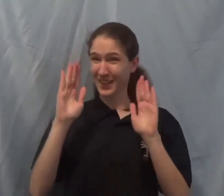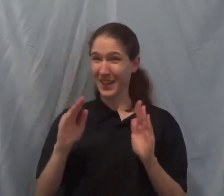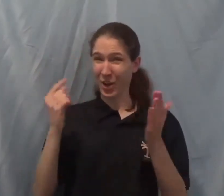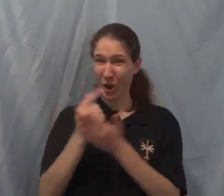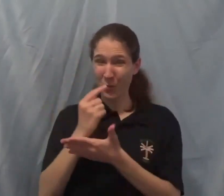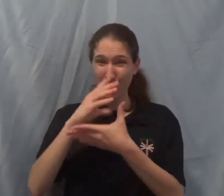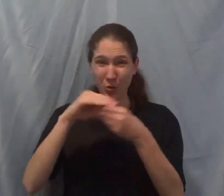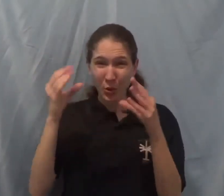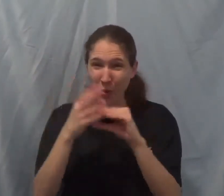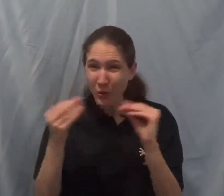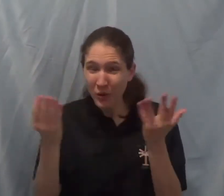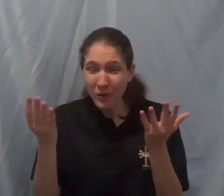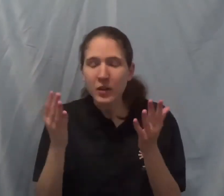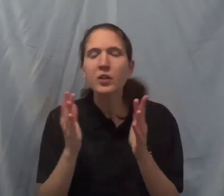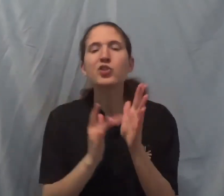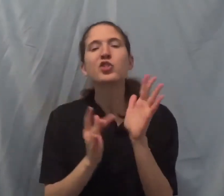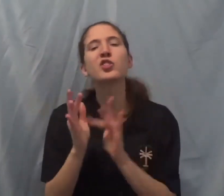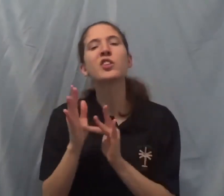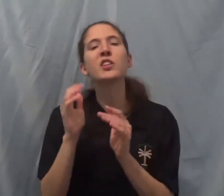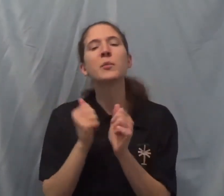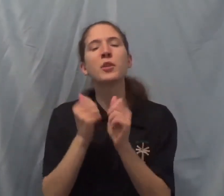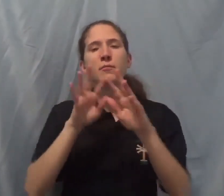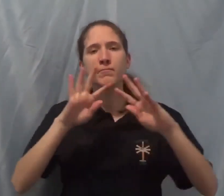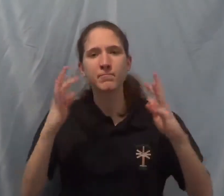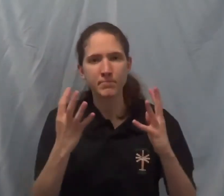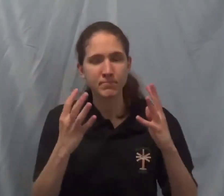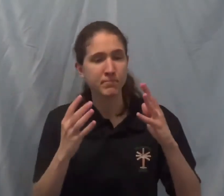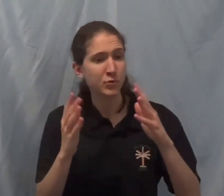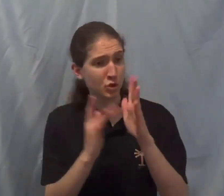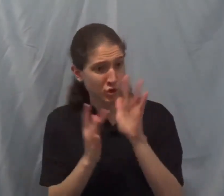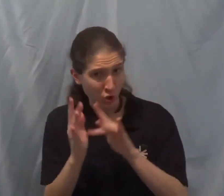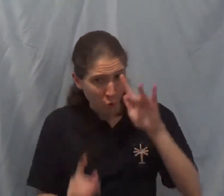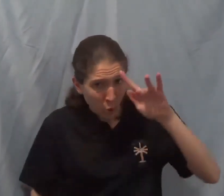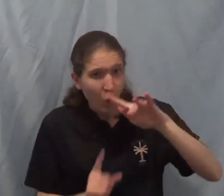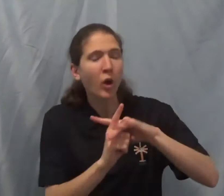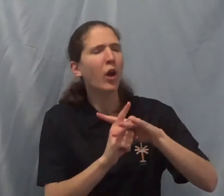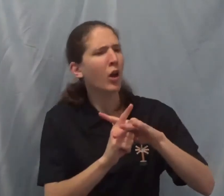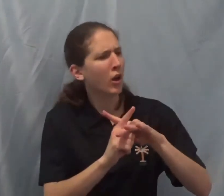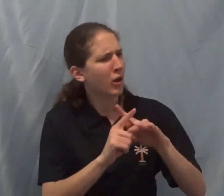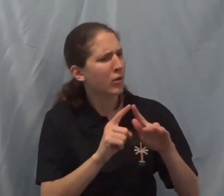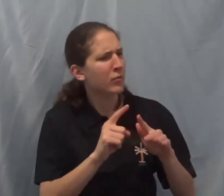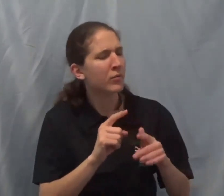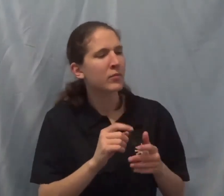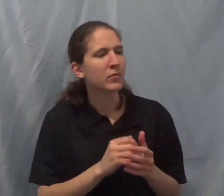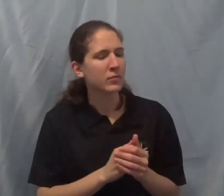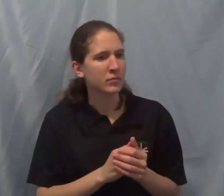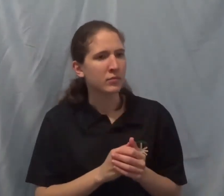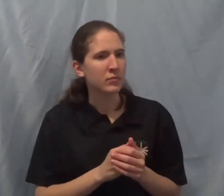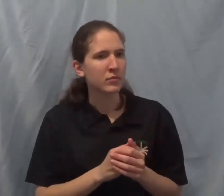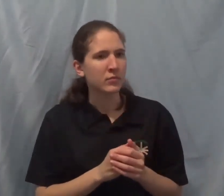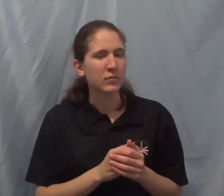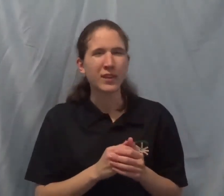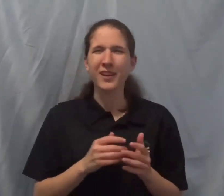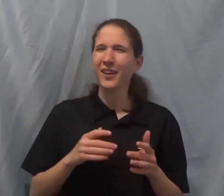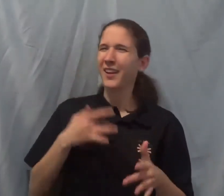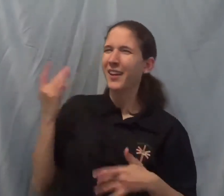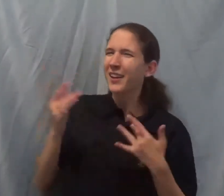He empowers his priests to forgive sins in his name. He empowers